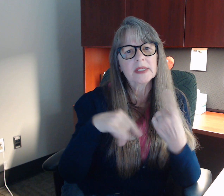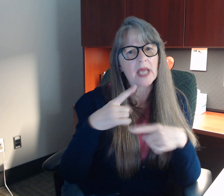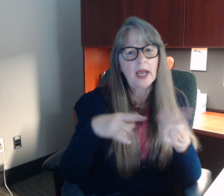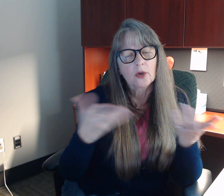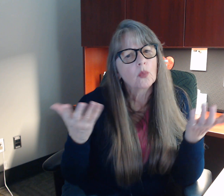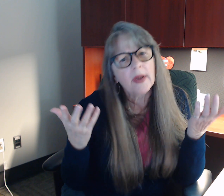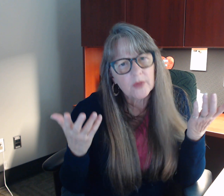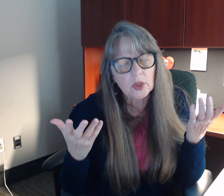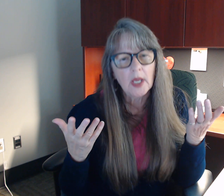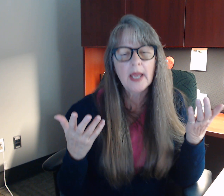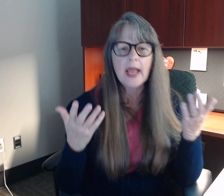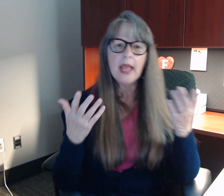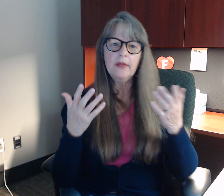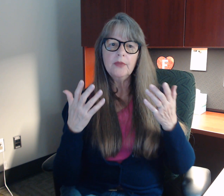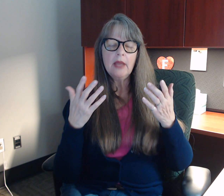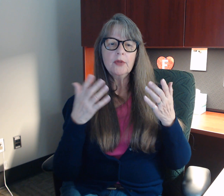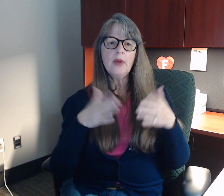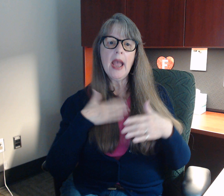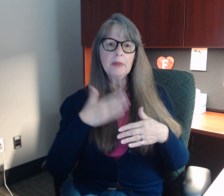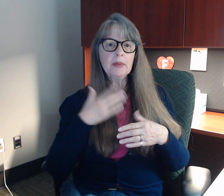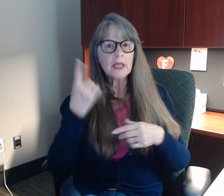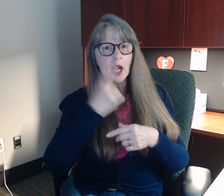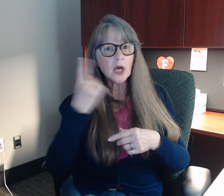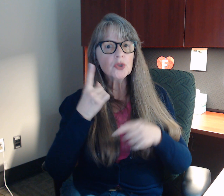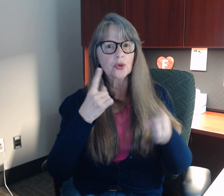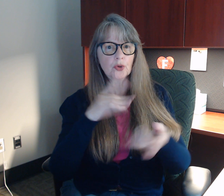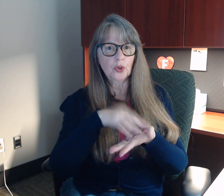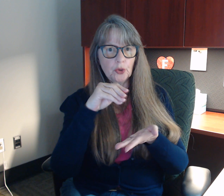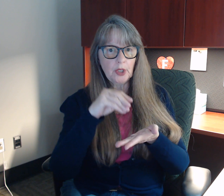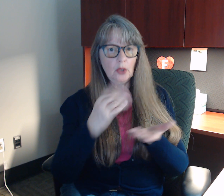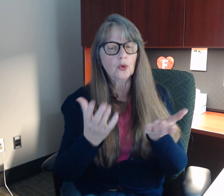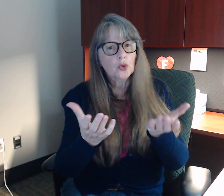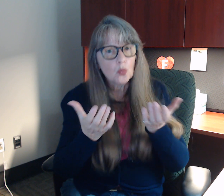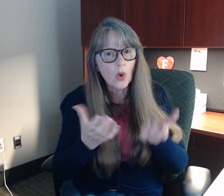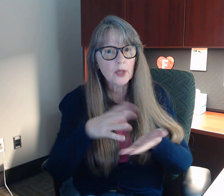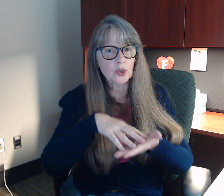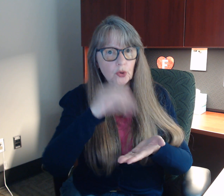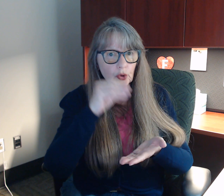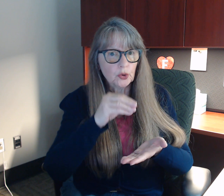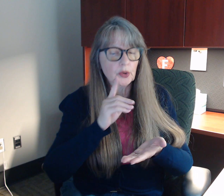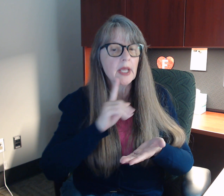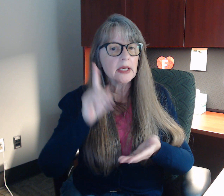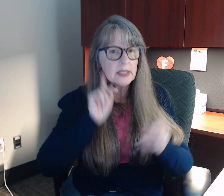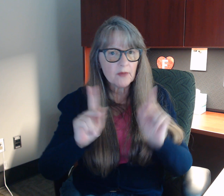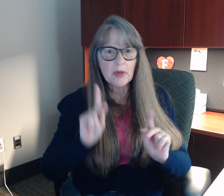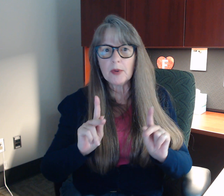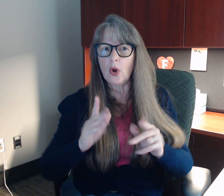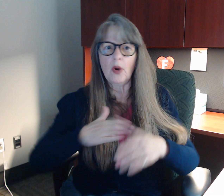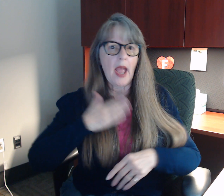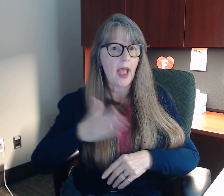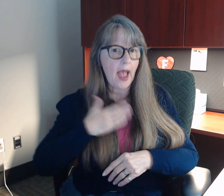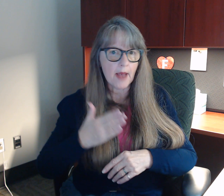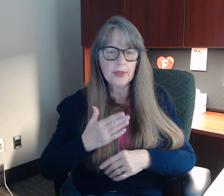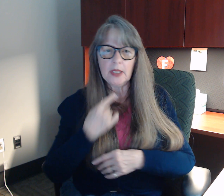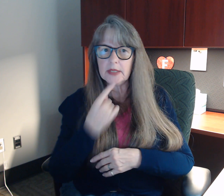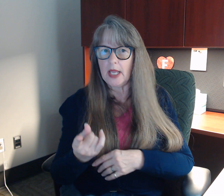sign, or whatever, and they're happy because you're learning, or you want to learn. Deaf people are happy to tell